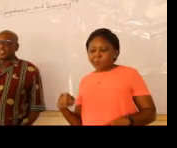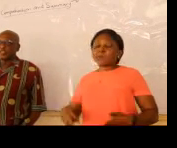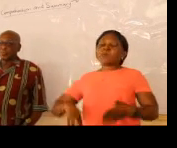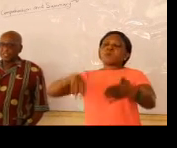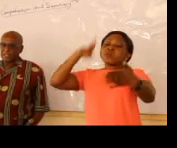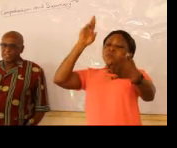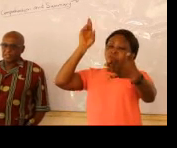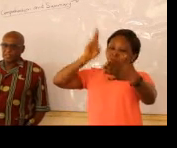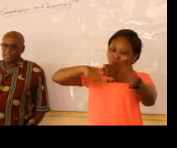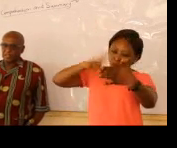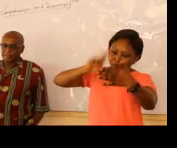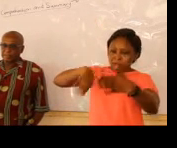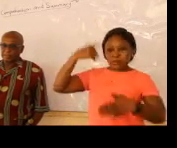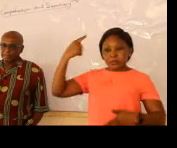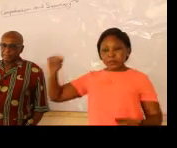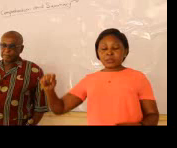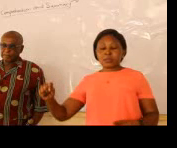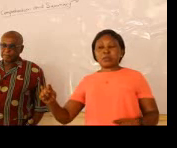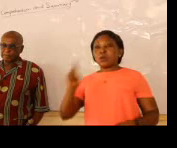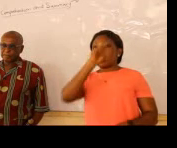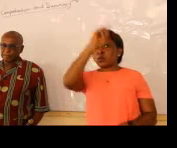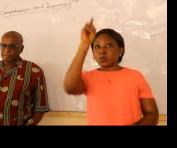read the questions.